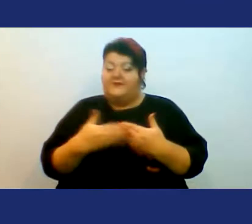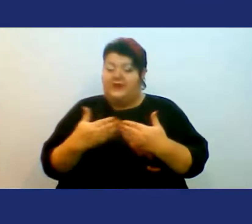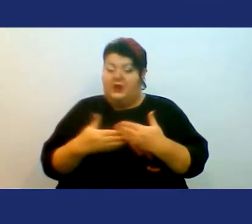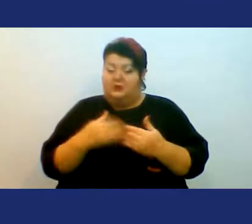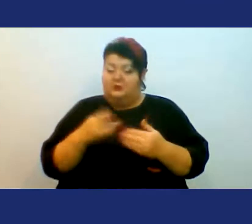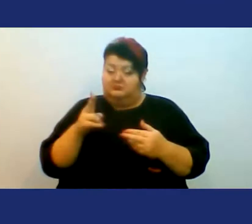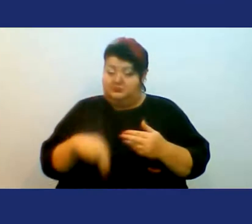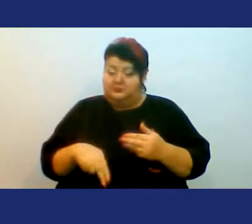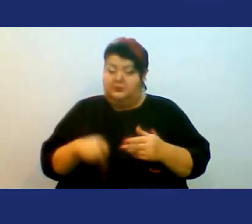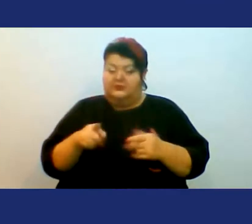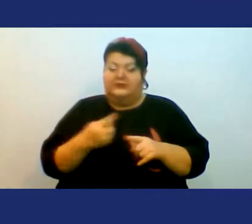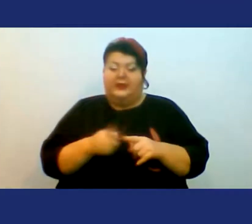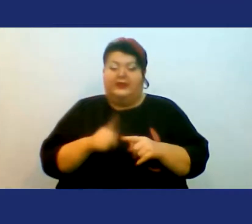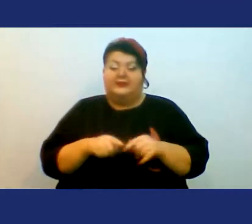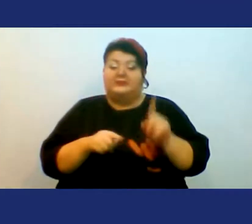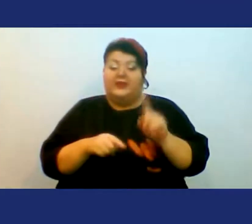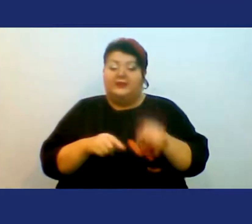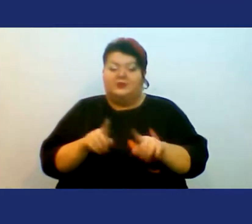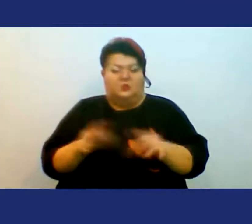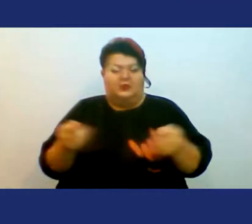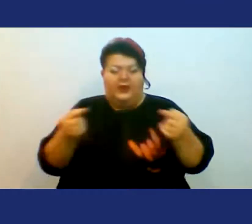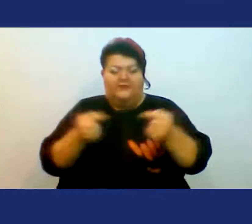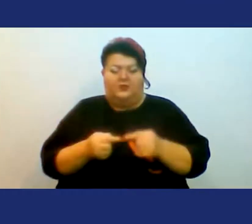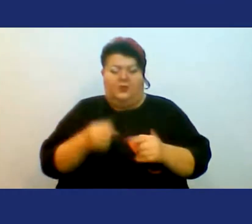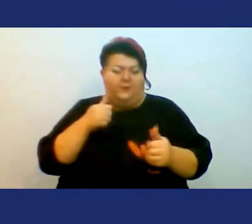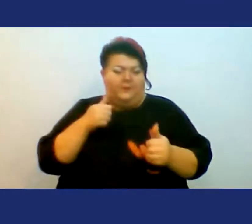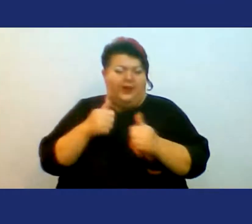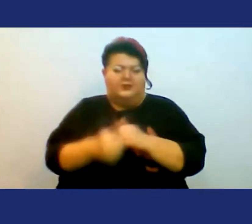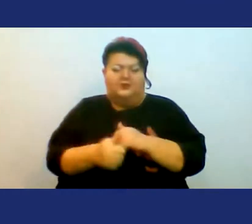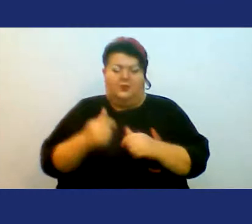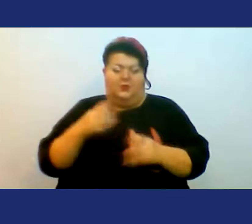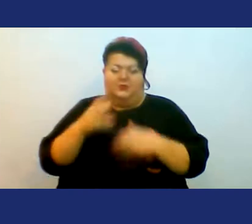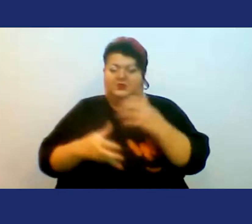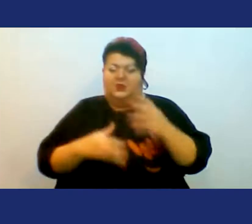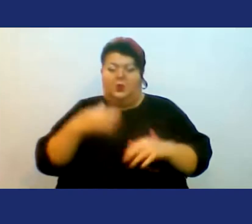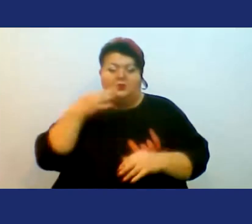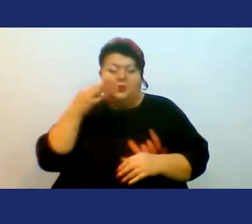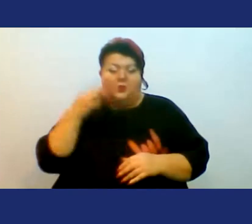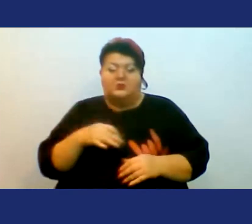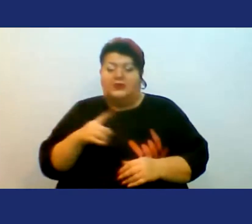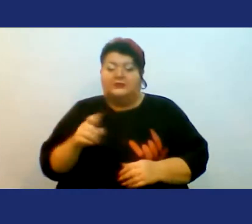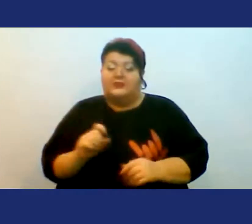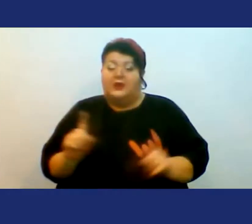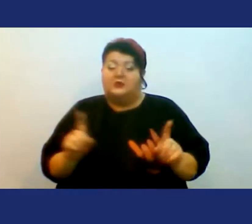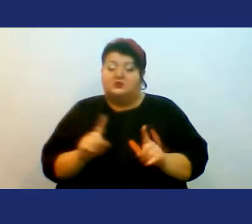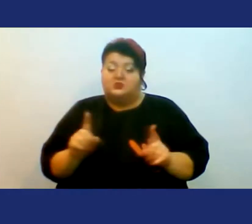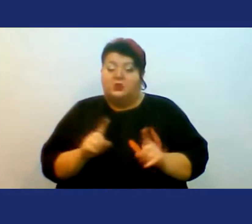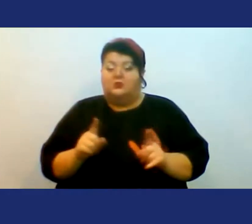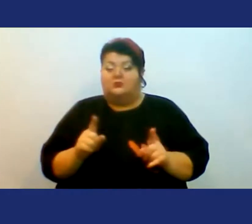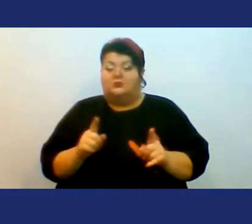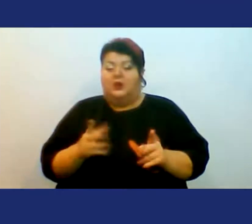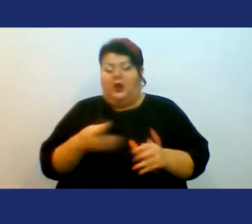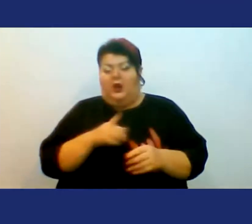good practice. However, despite all of this, there are some very positive signals for